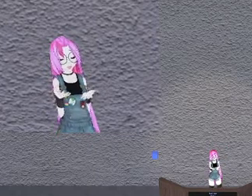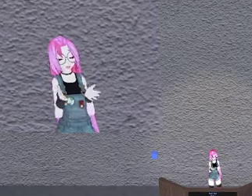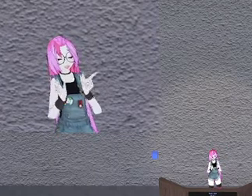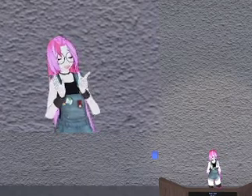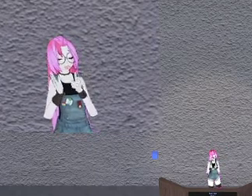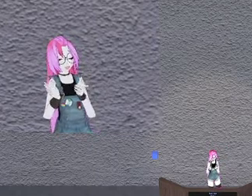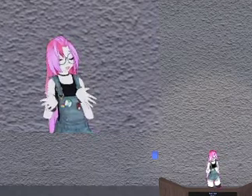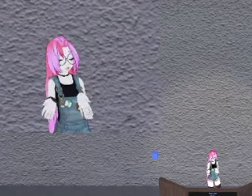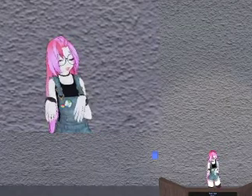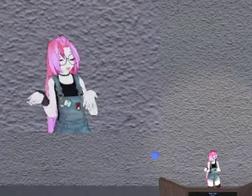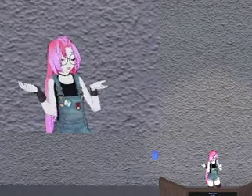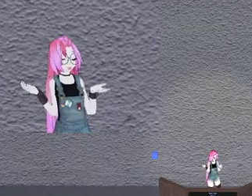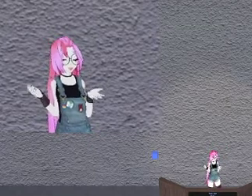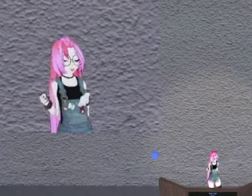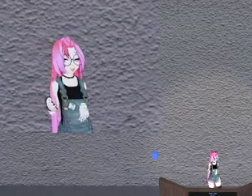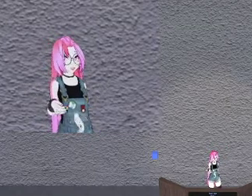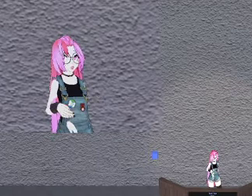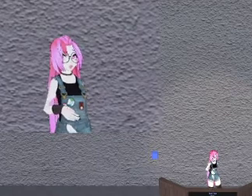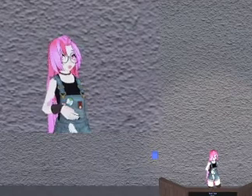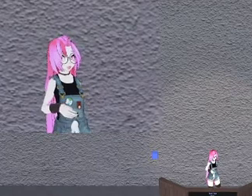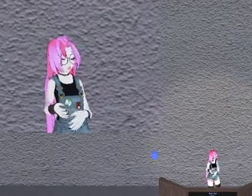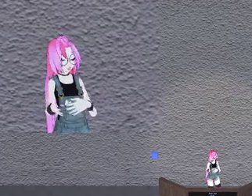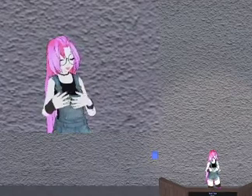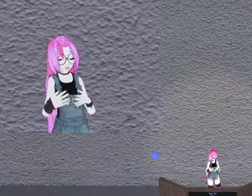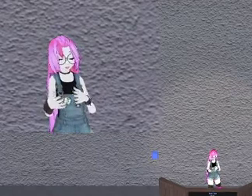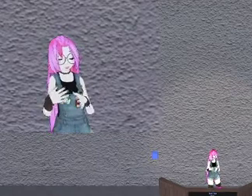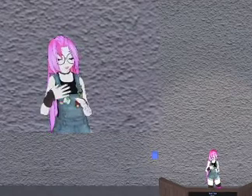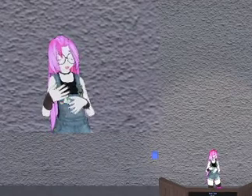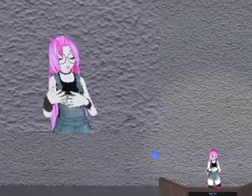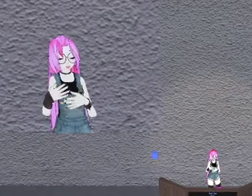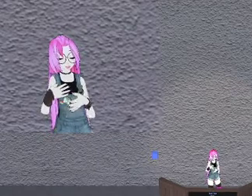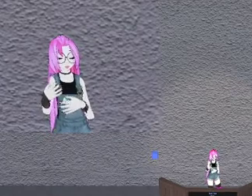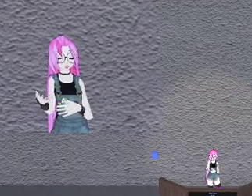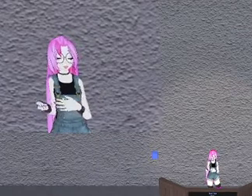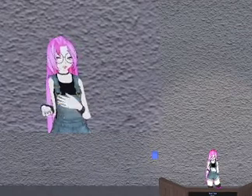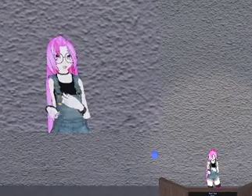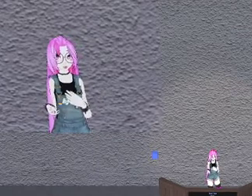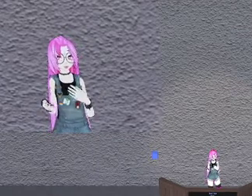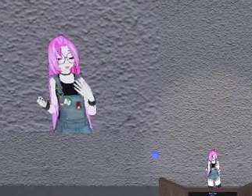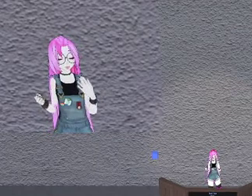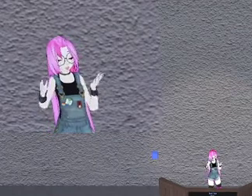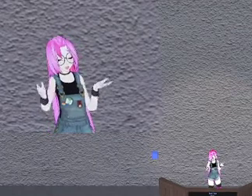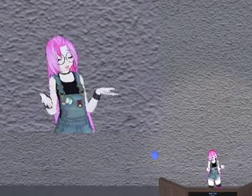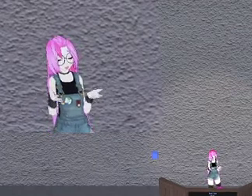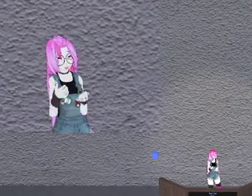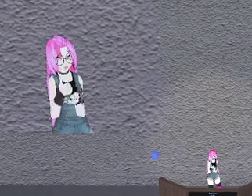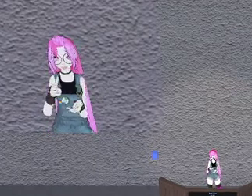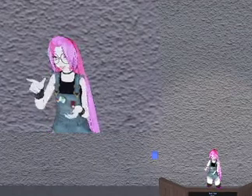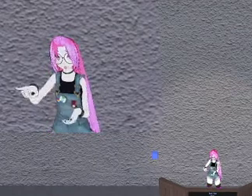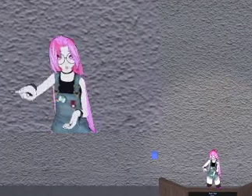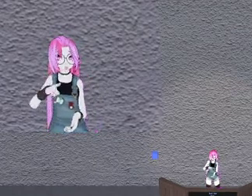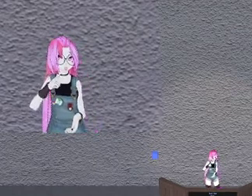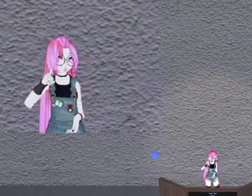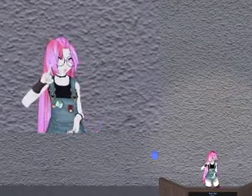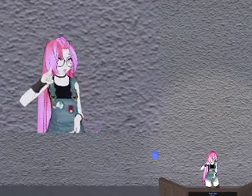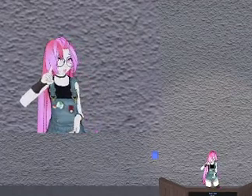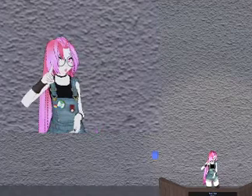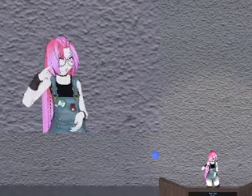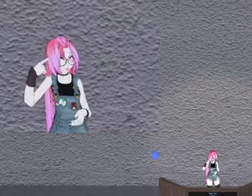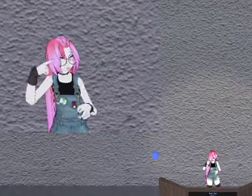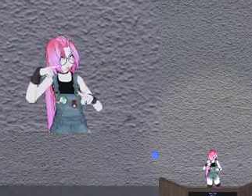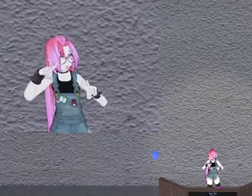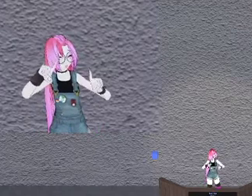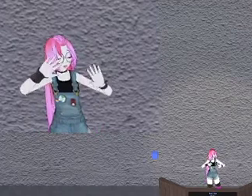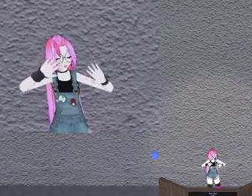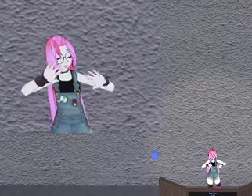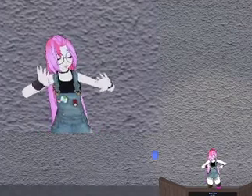I don't know, illegal stuff. I don't know. So, you could kind of show your own interpretation. And also that's going to help because what if this deaf person